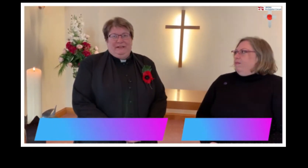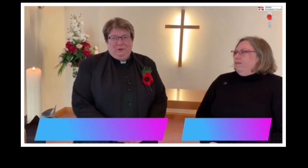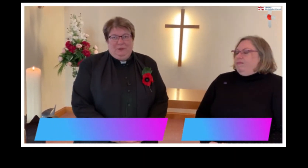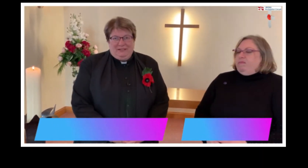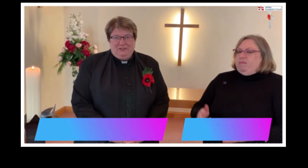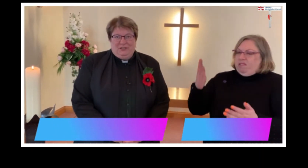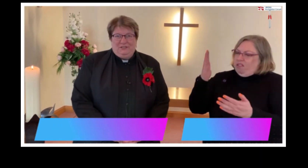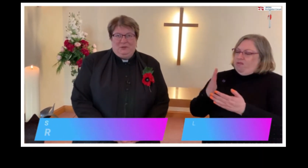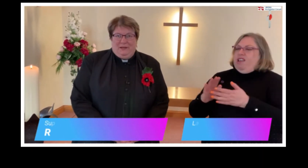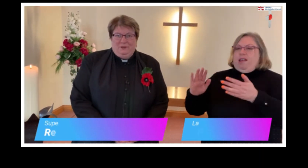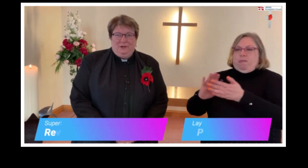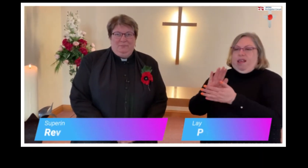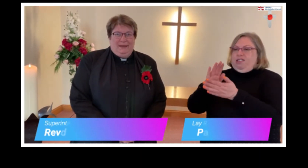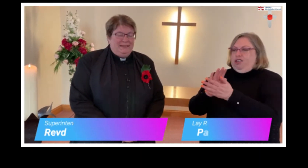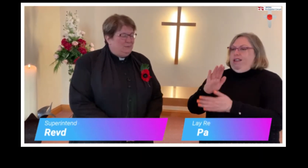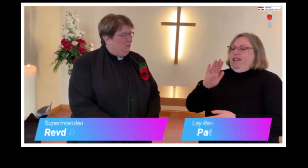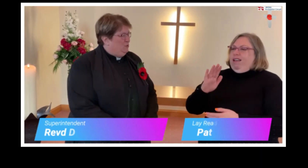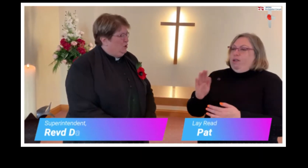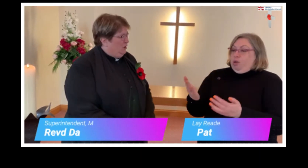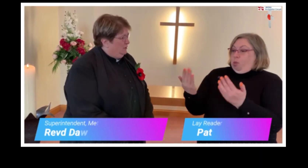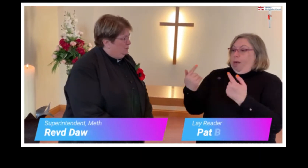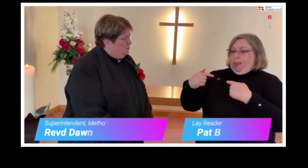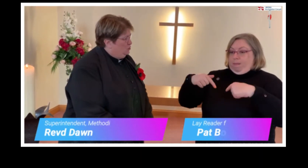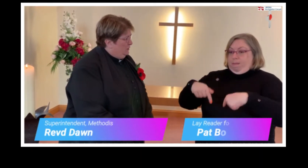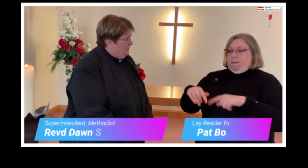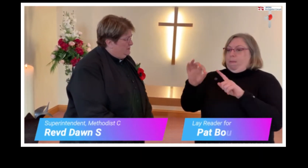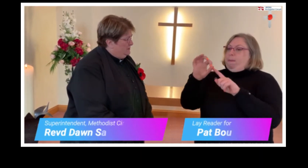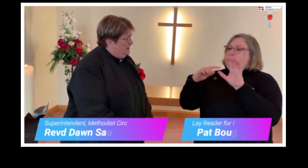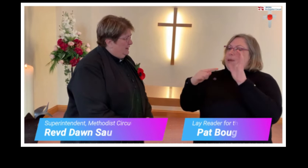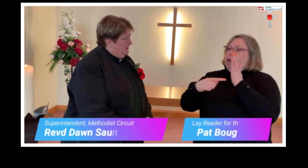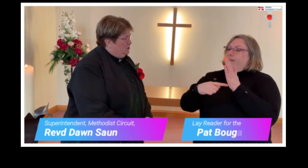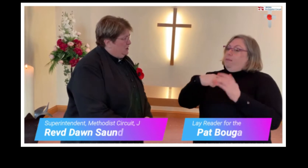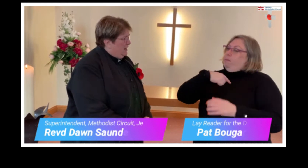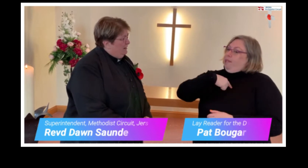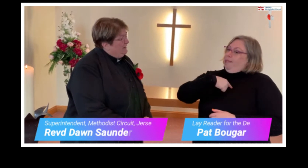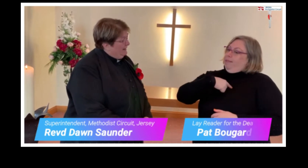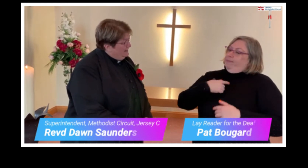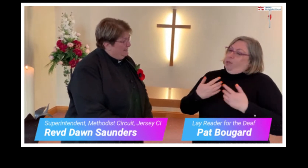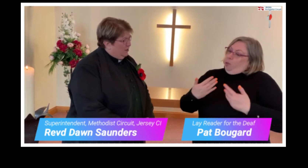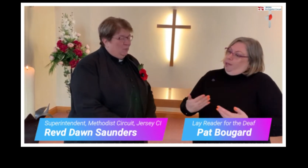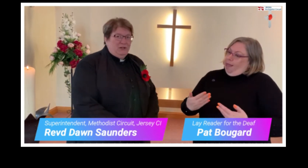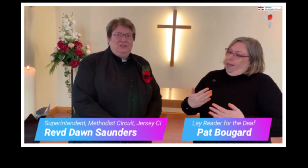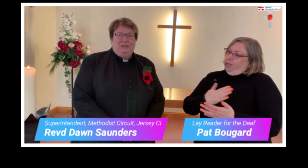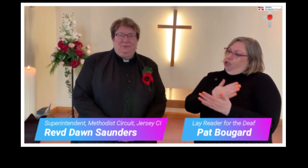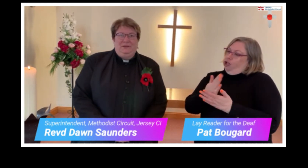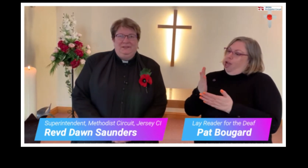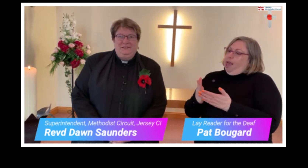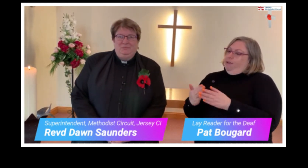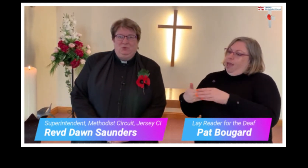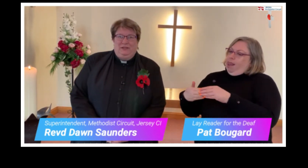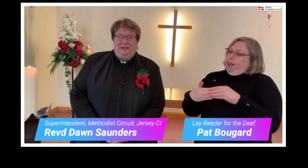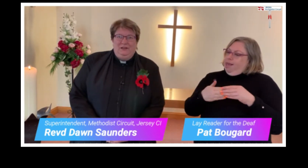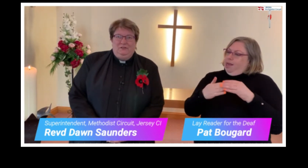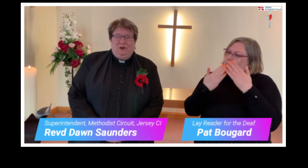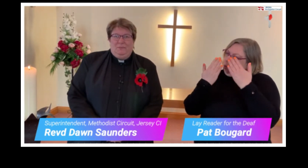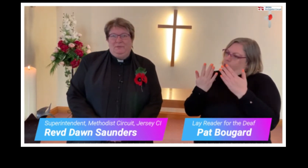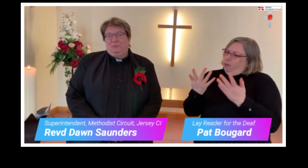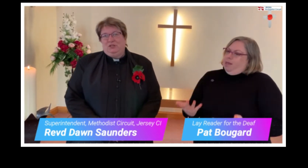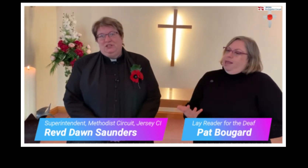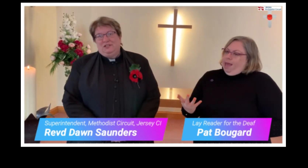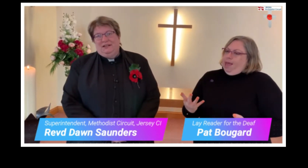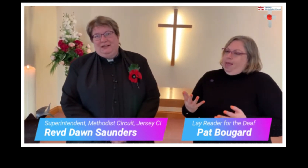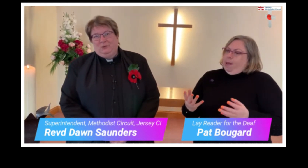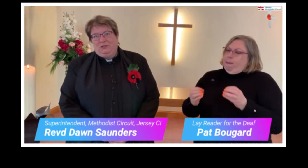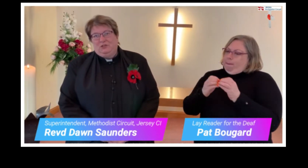It's a real pleasure to welcome Pat Bougard to join us in sharing and leading our worship this morning from